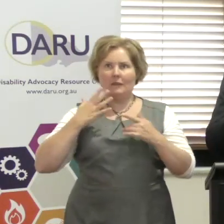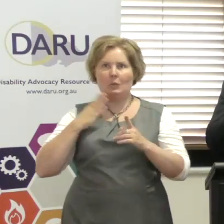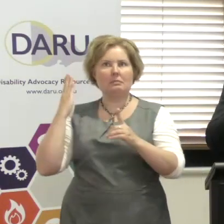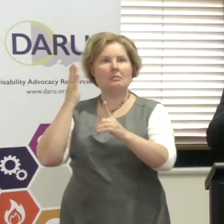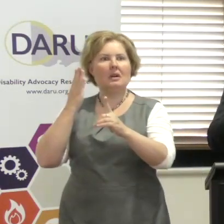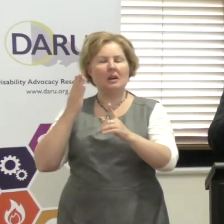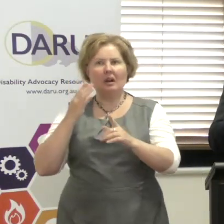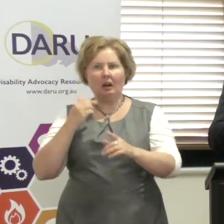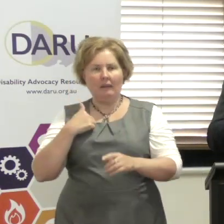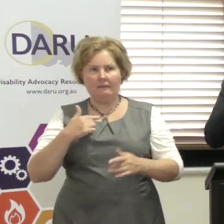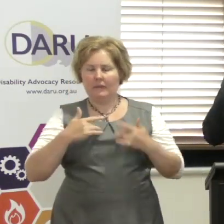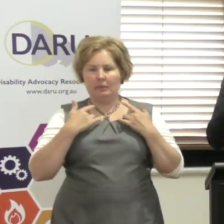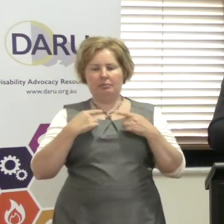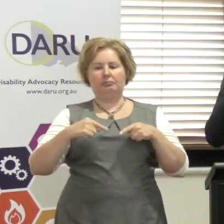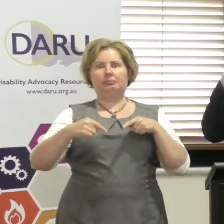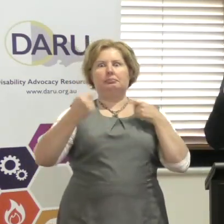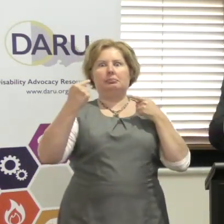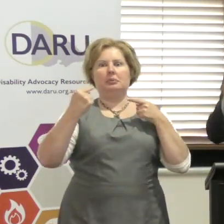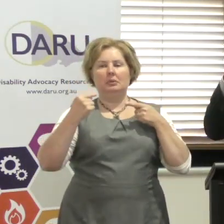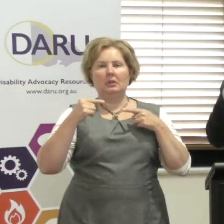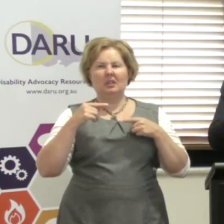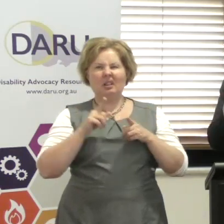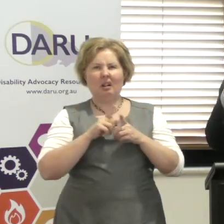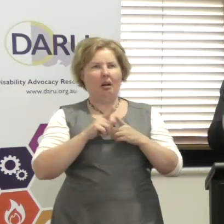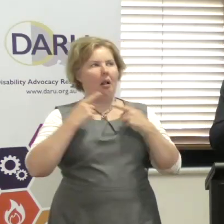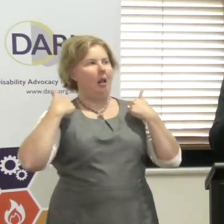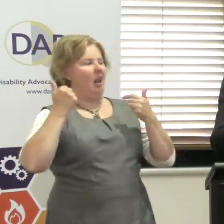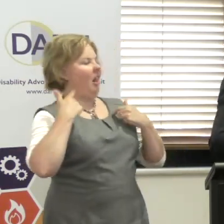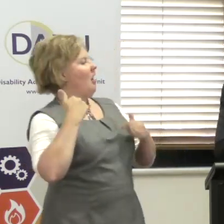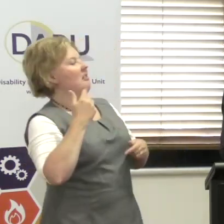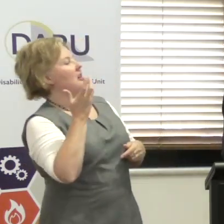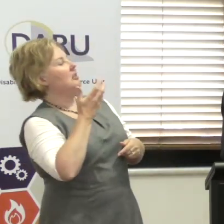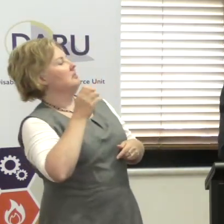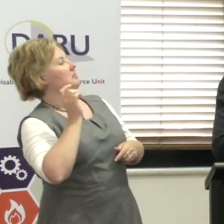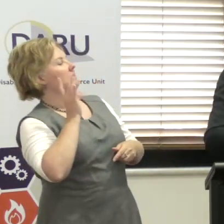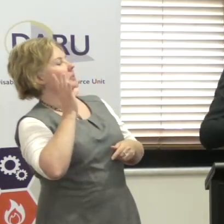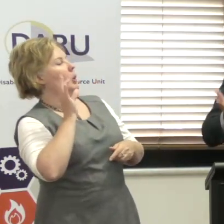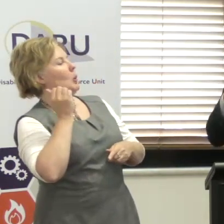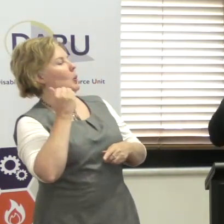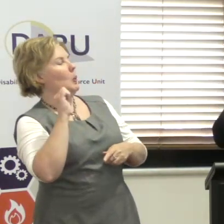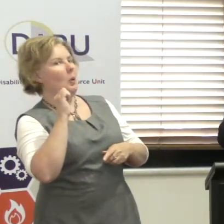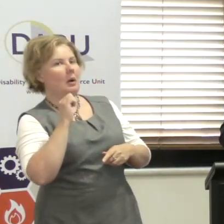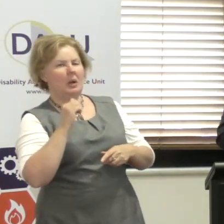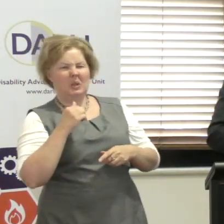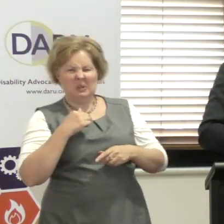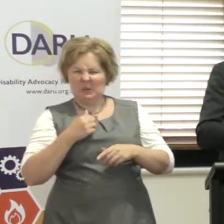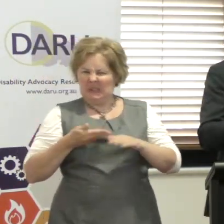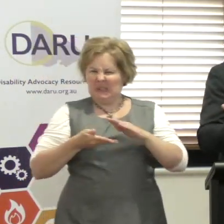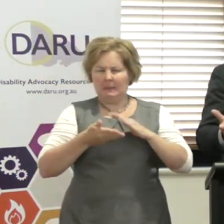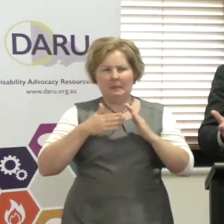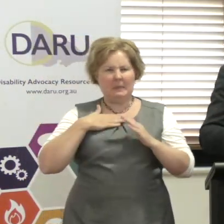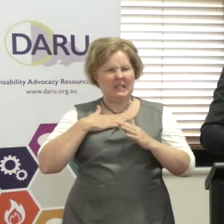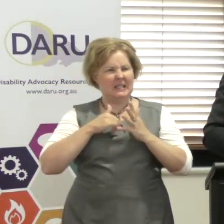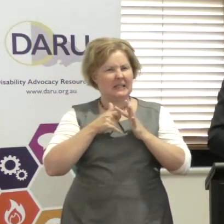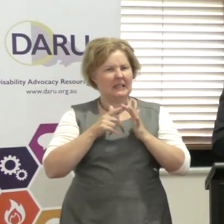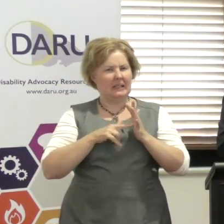really personally confronting here, the arrogant kind of dismissal of it that really gets under you. So then I was presenting in a